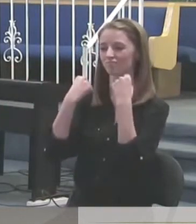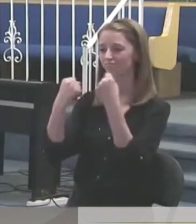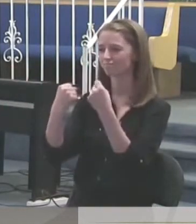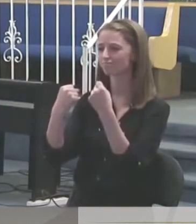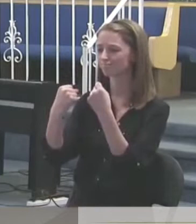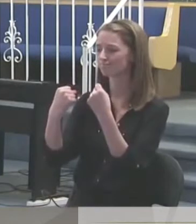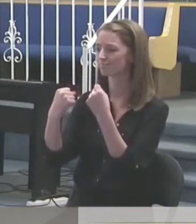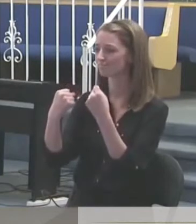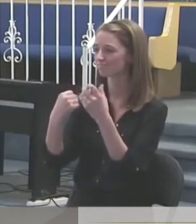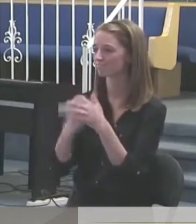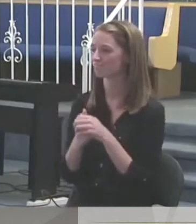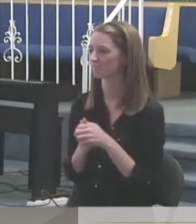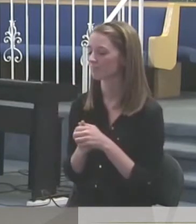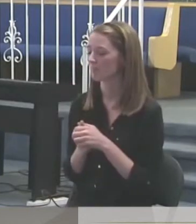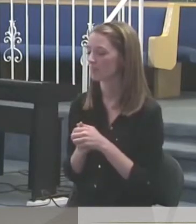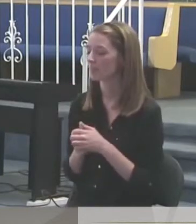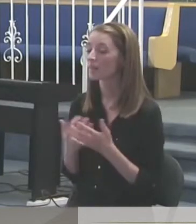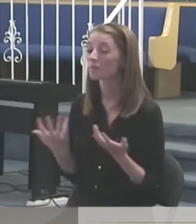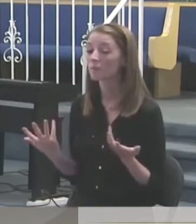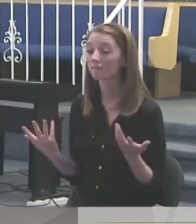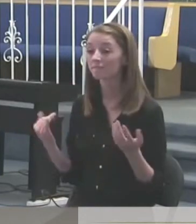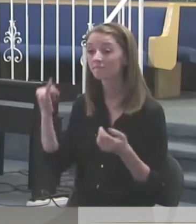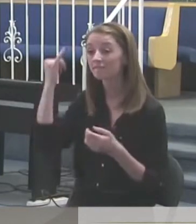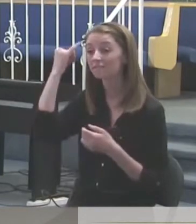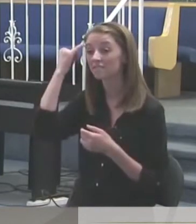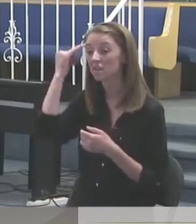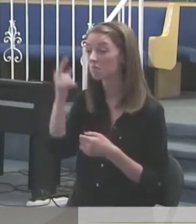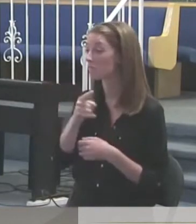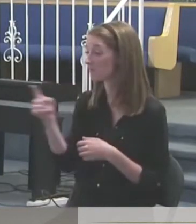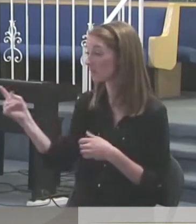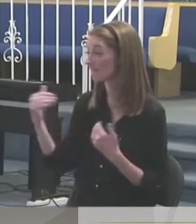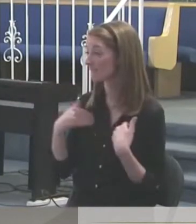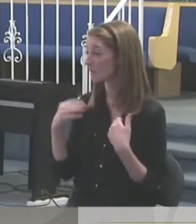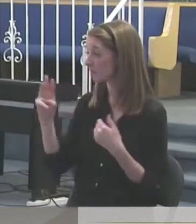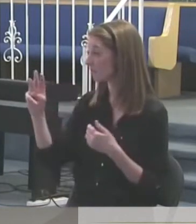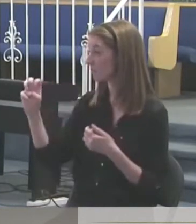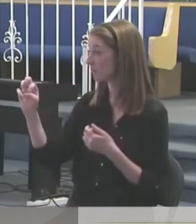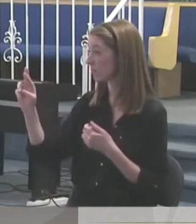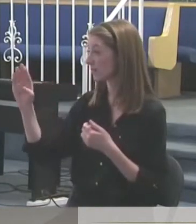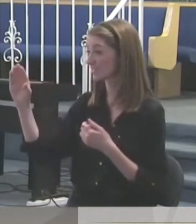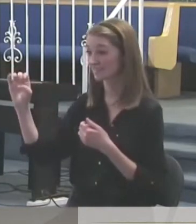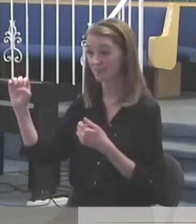Now, if there's anyone here that does have a Mercedes that they're willing to give away,